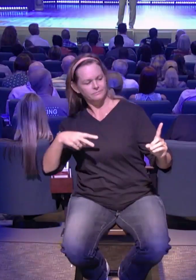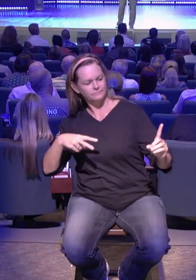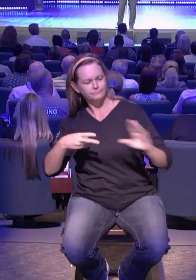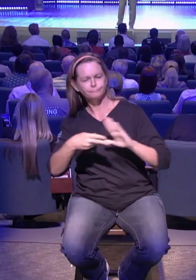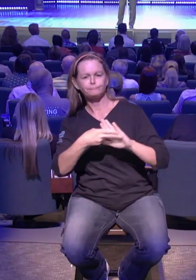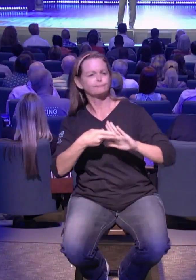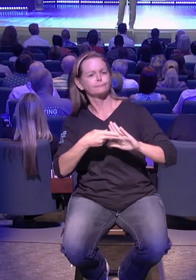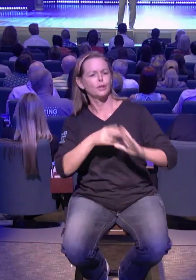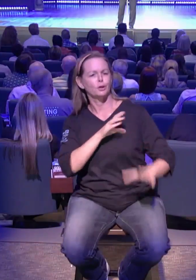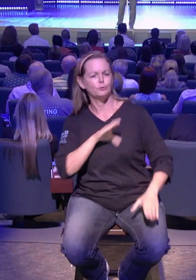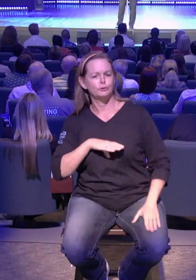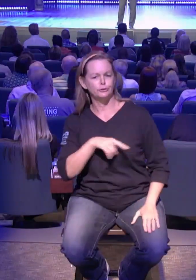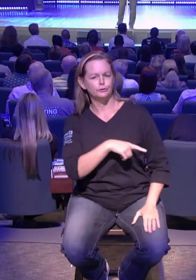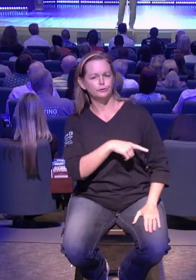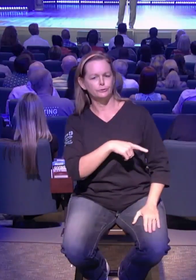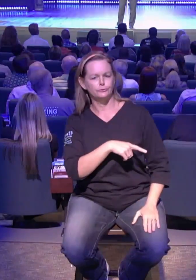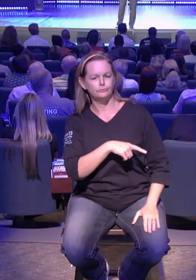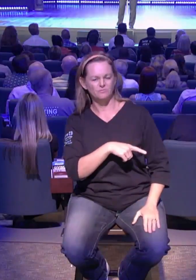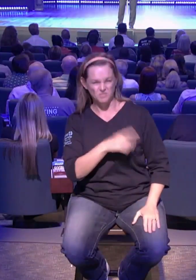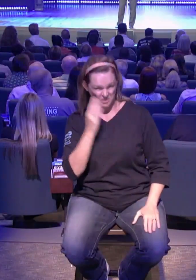Can they really tell?